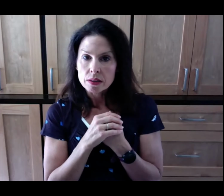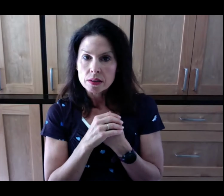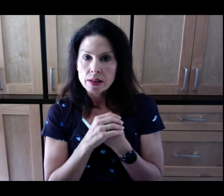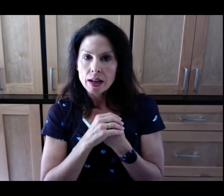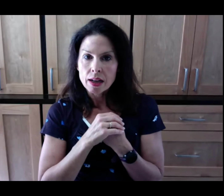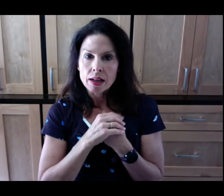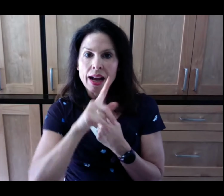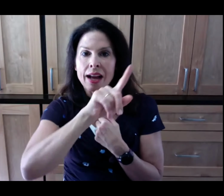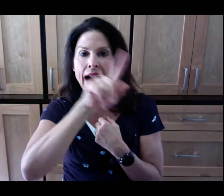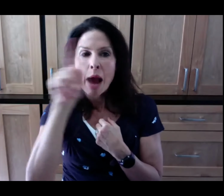OER in person.